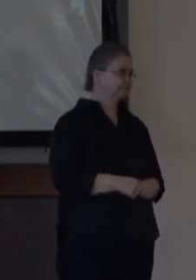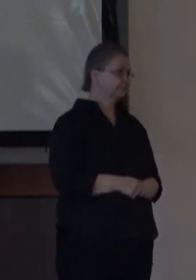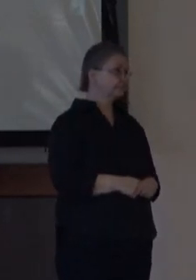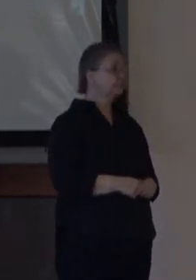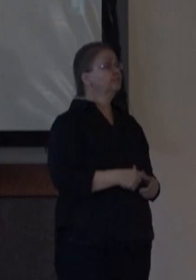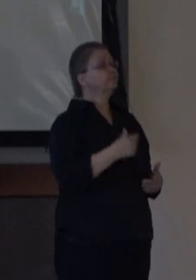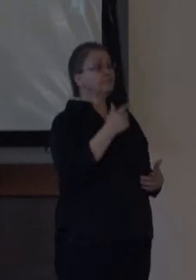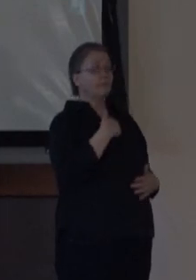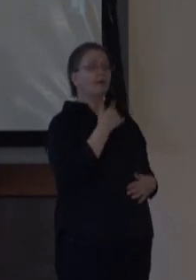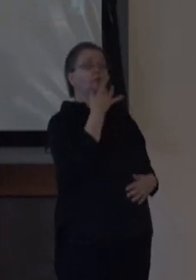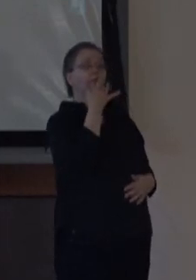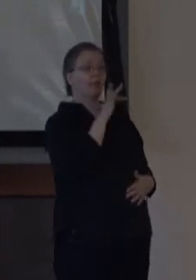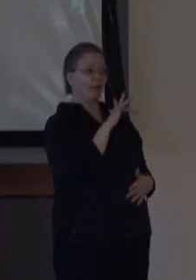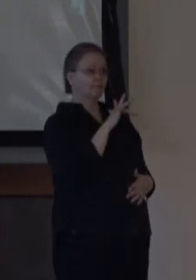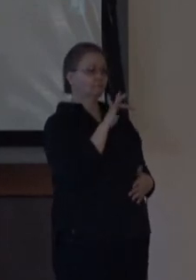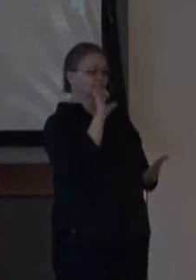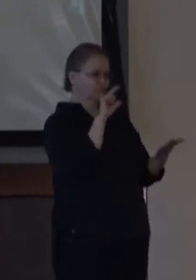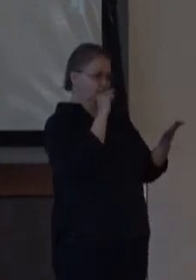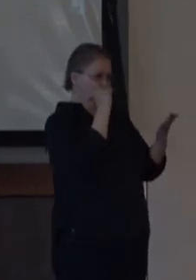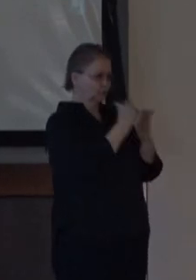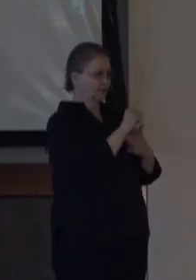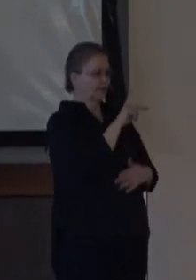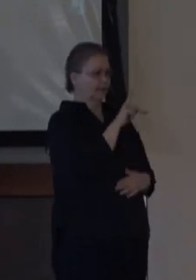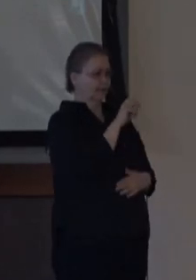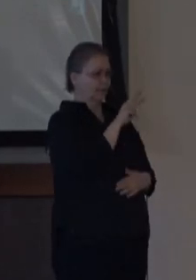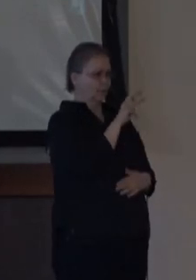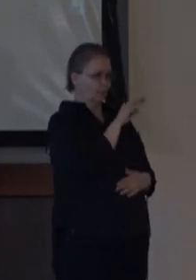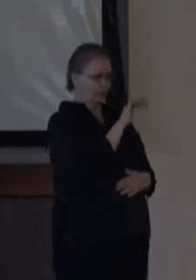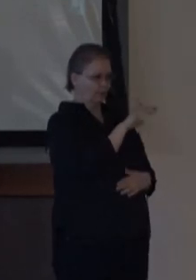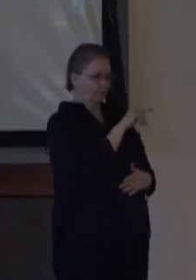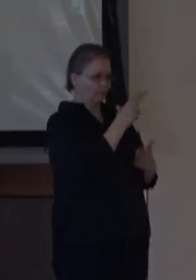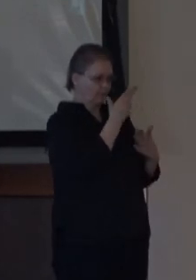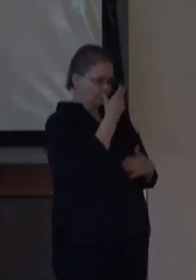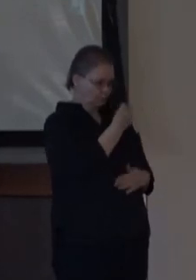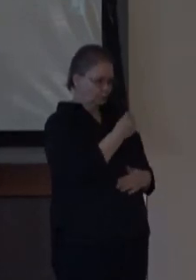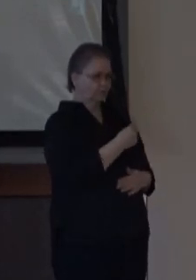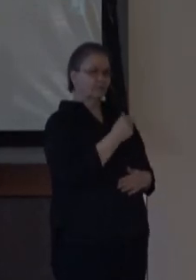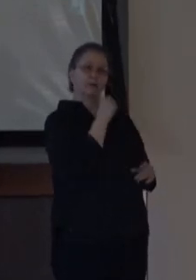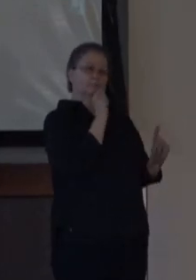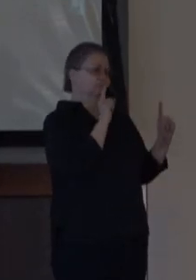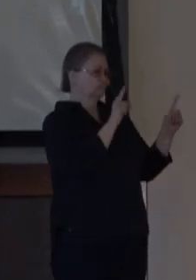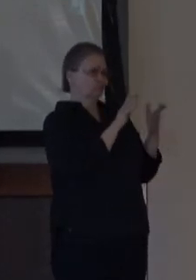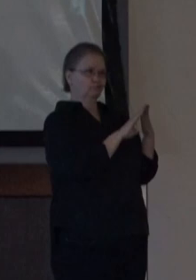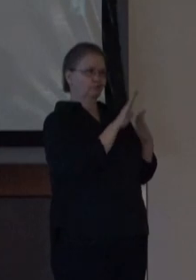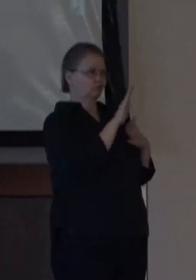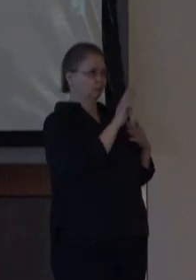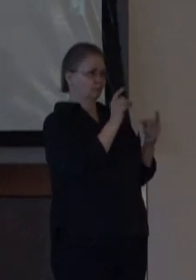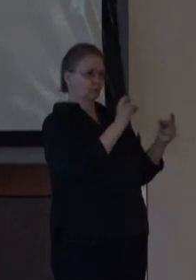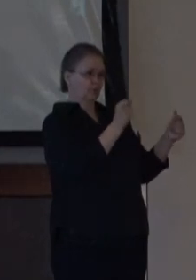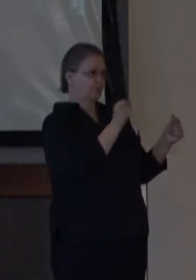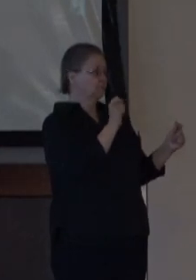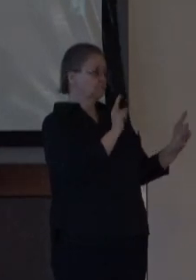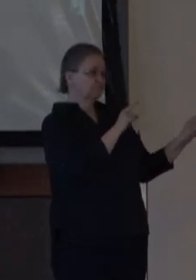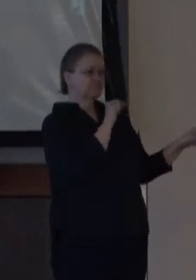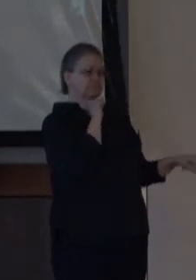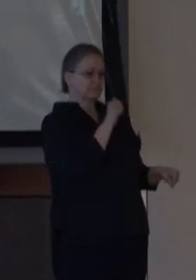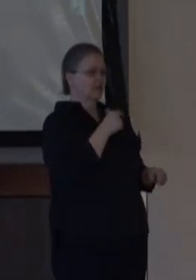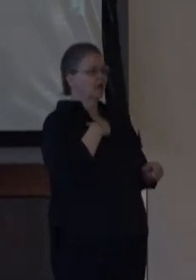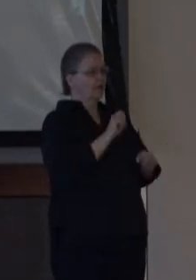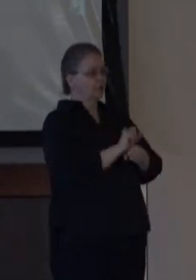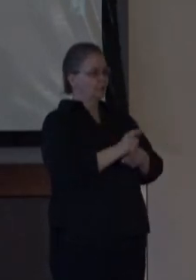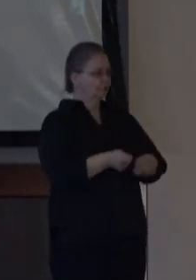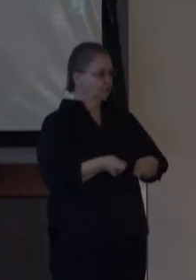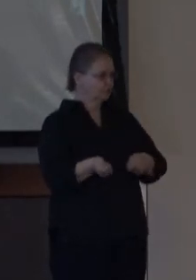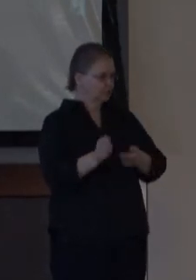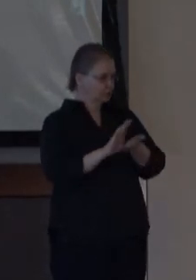I was lucky enough to graduate from Kennewick High School. I didn't go to college right out of high school. I worked as a janitor